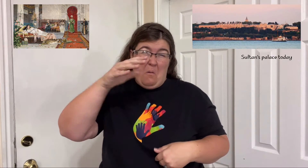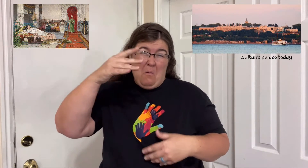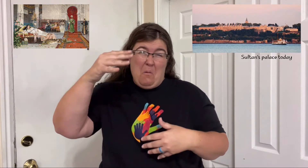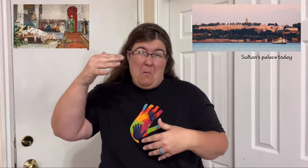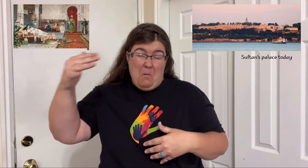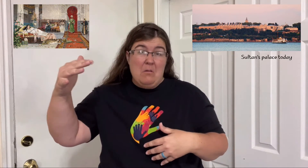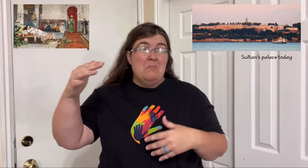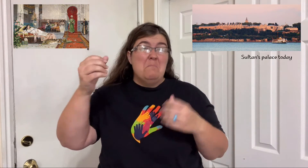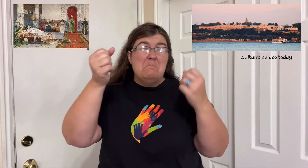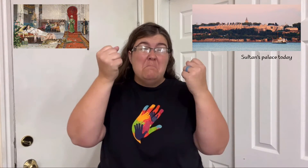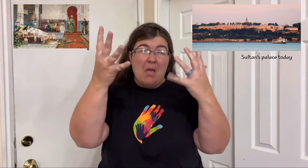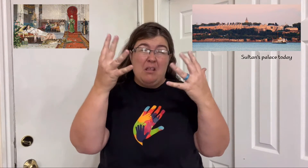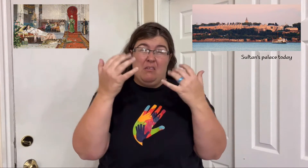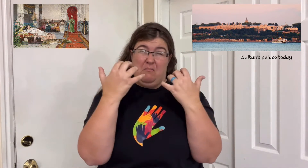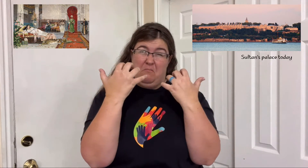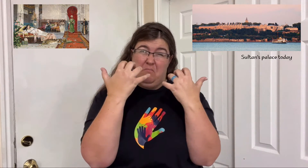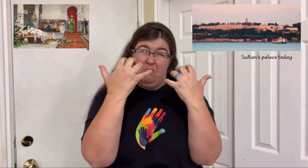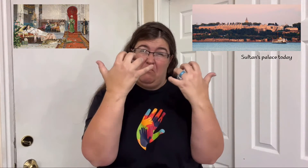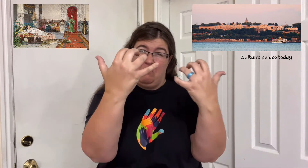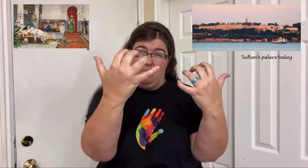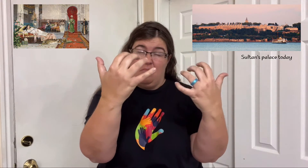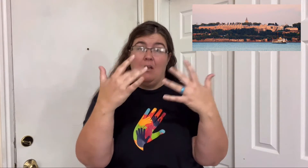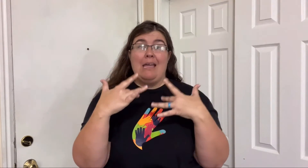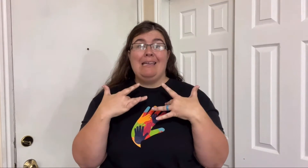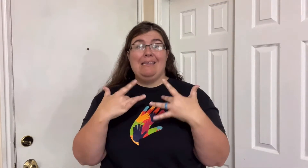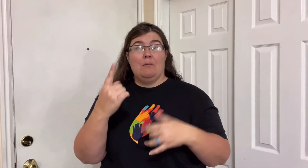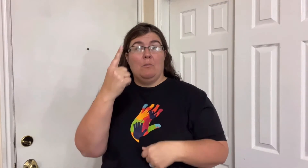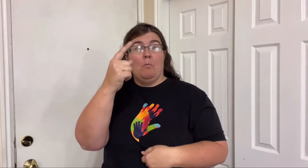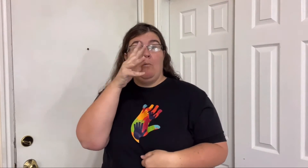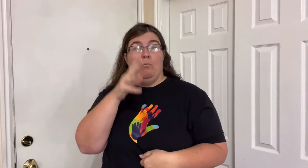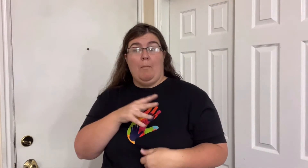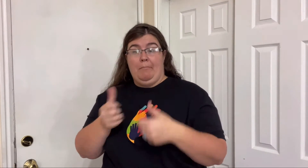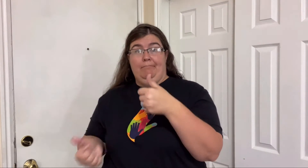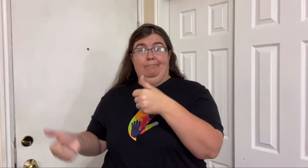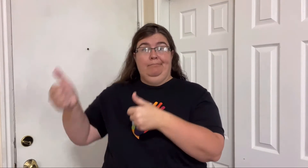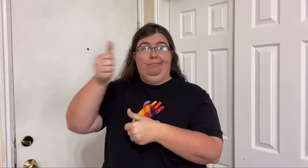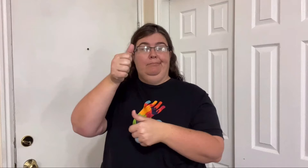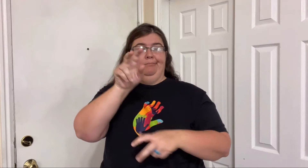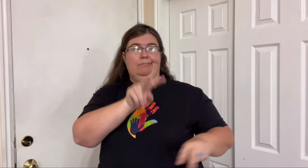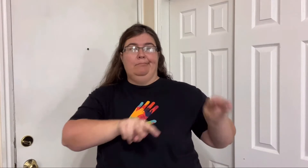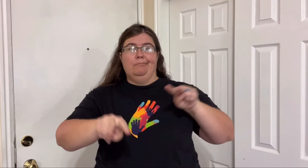hundreds. And then there was typically one woman that oversaw the harem.